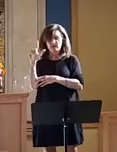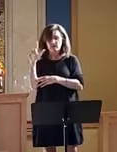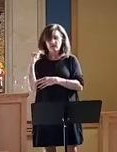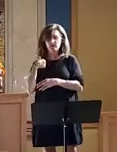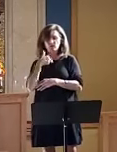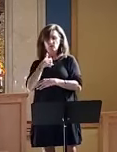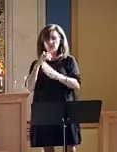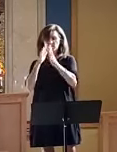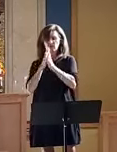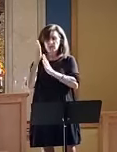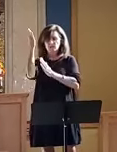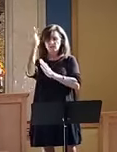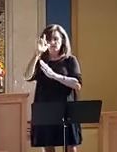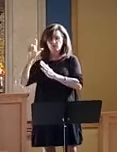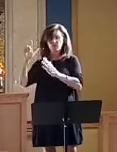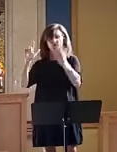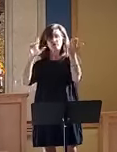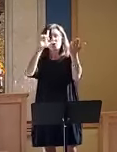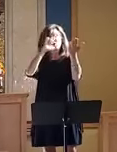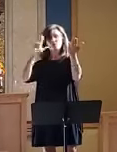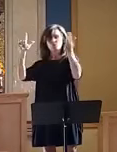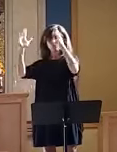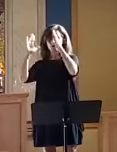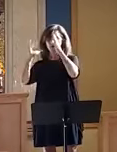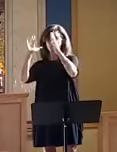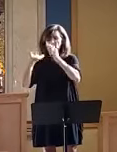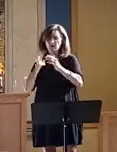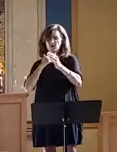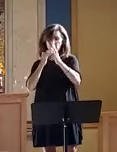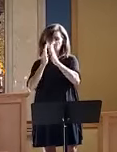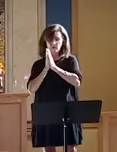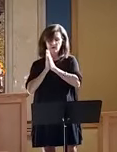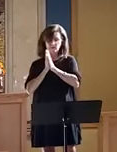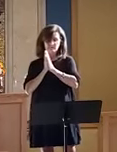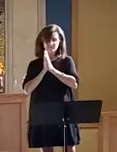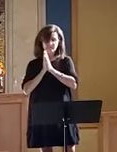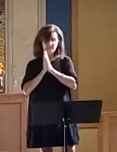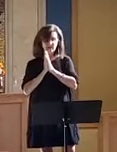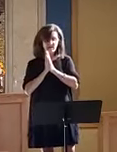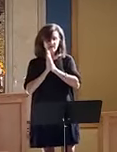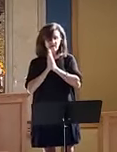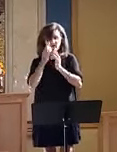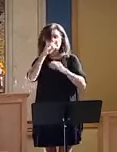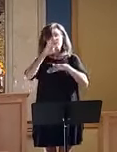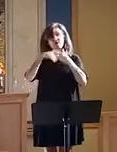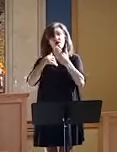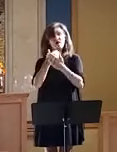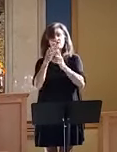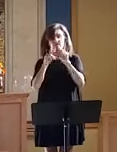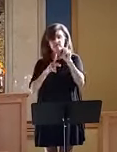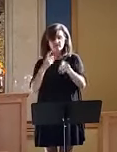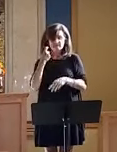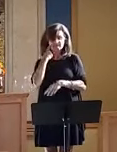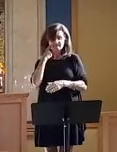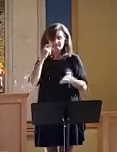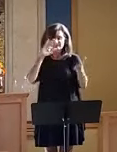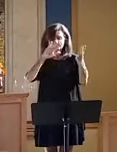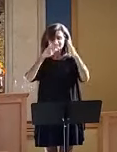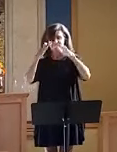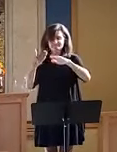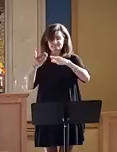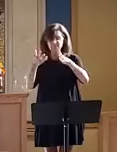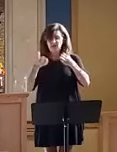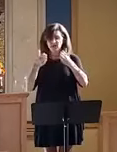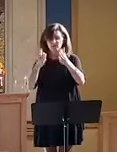We pray to the Lord. Lord, hear our prayer. For all those who have died, may the